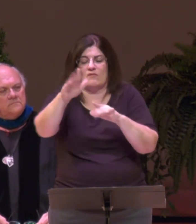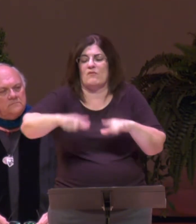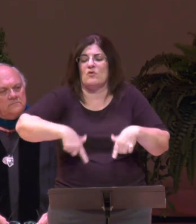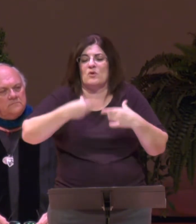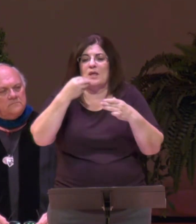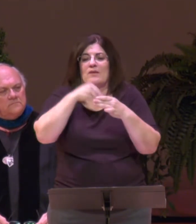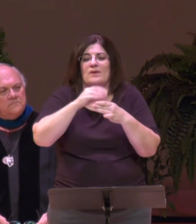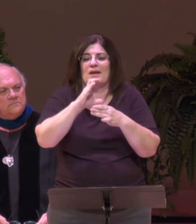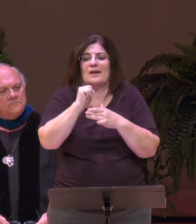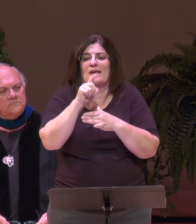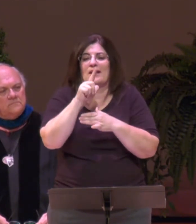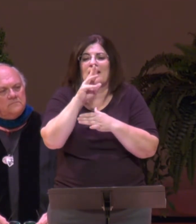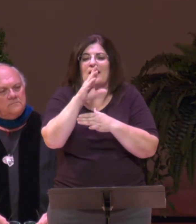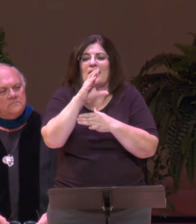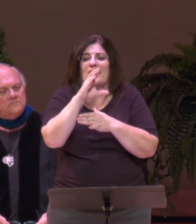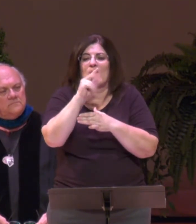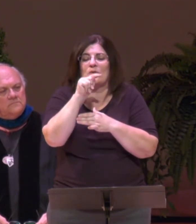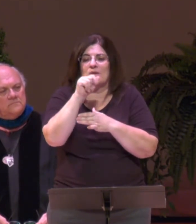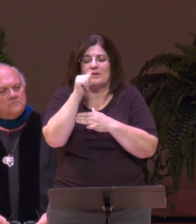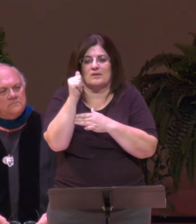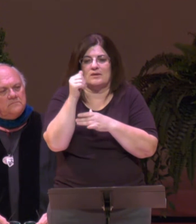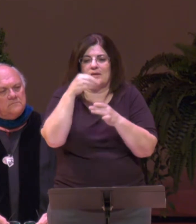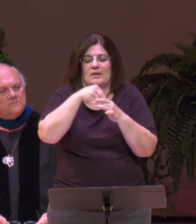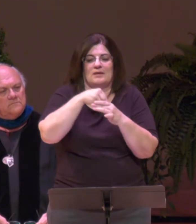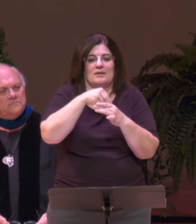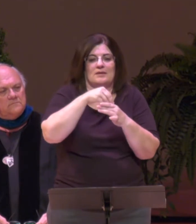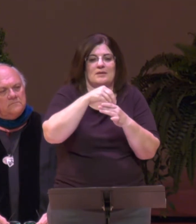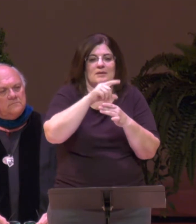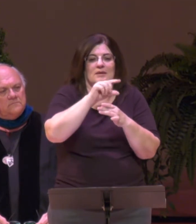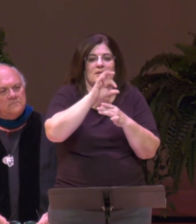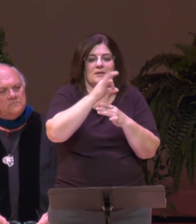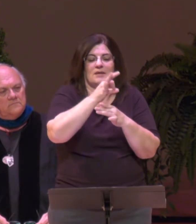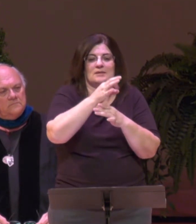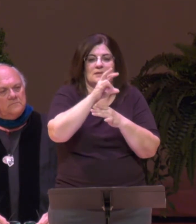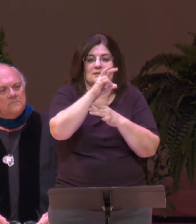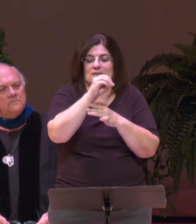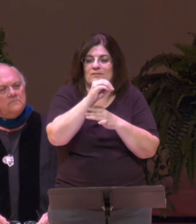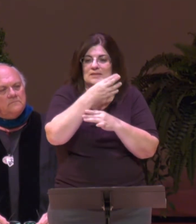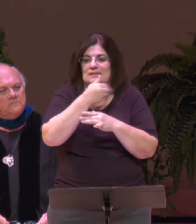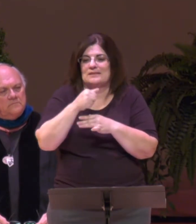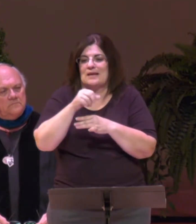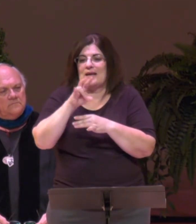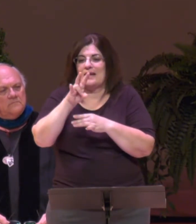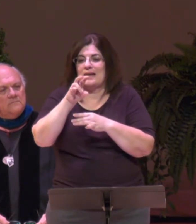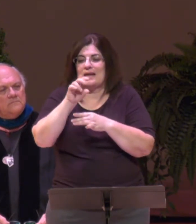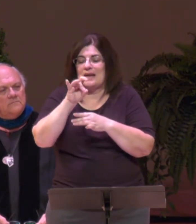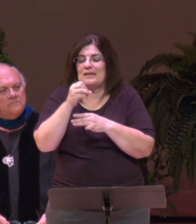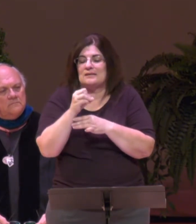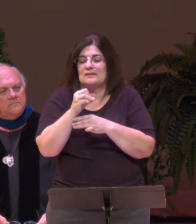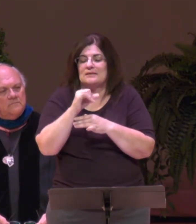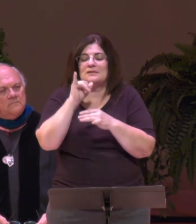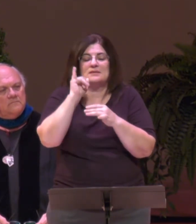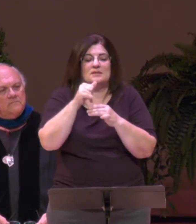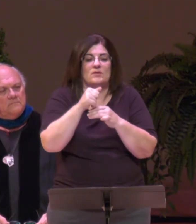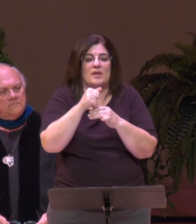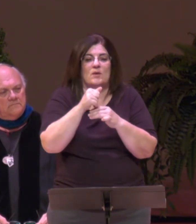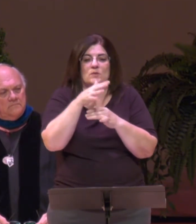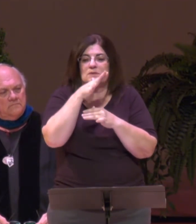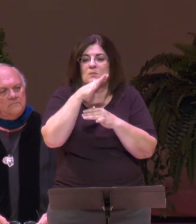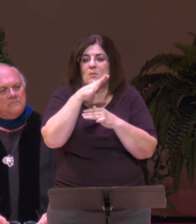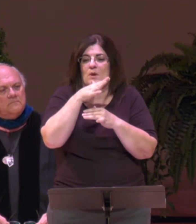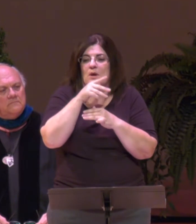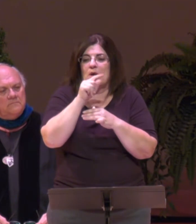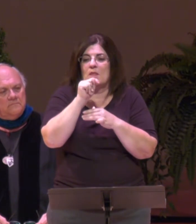in the 70s and in the 80s. That nun was Mother Teresa, who won the Nobel Peace Prize in